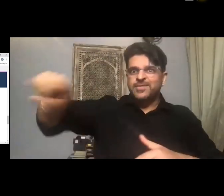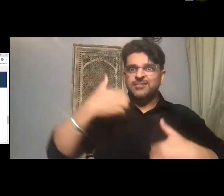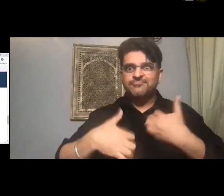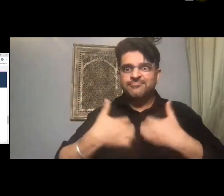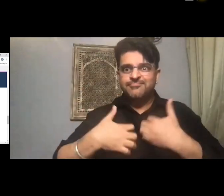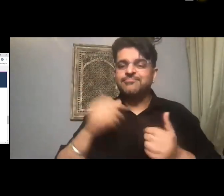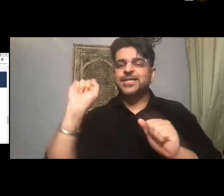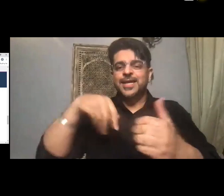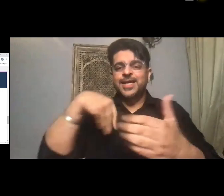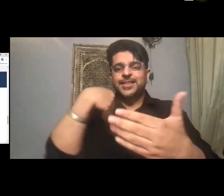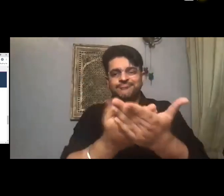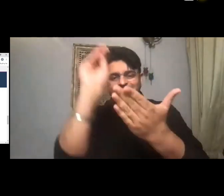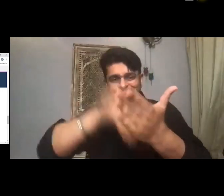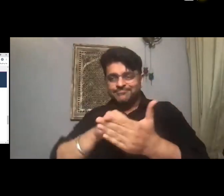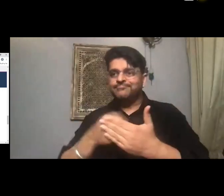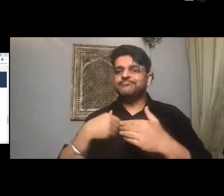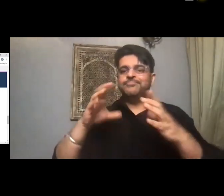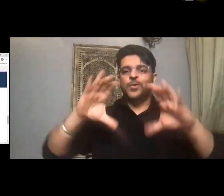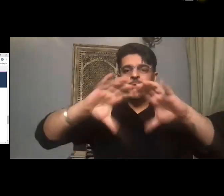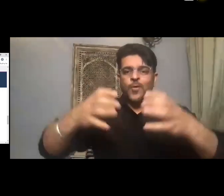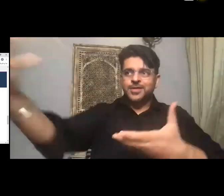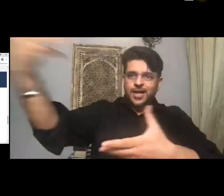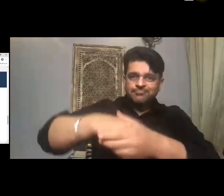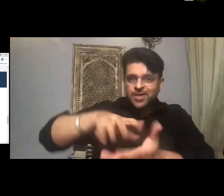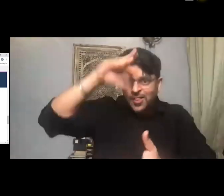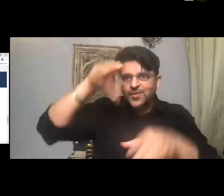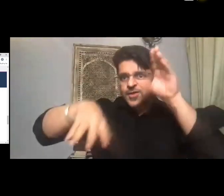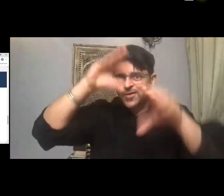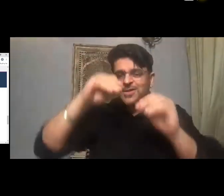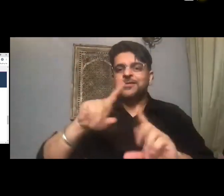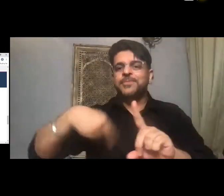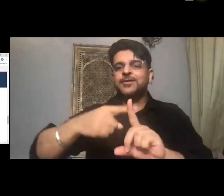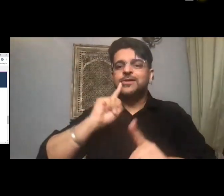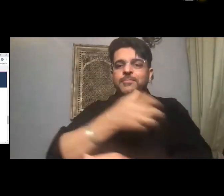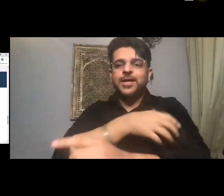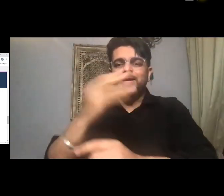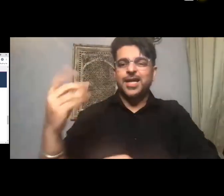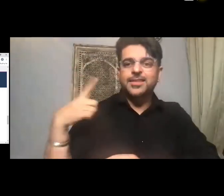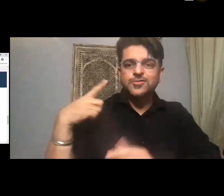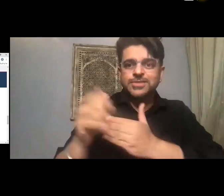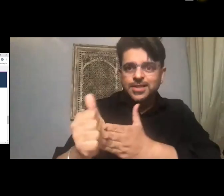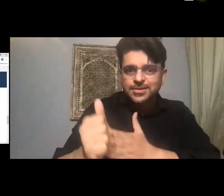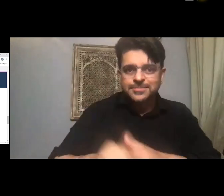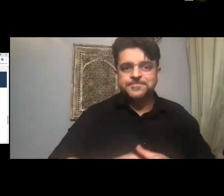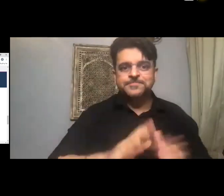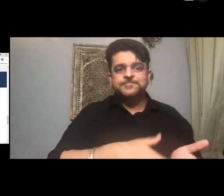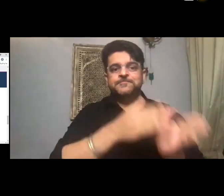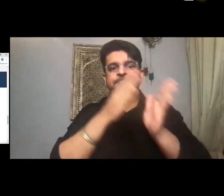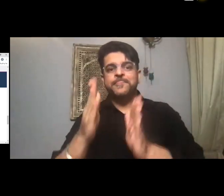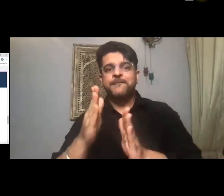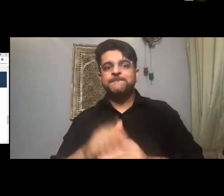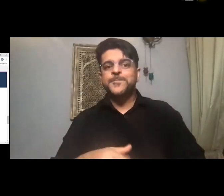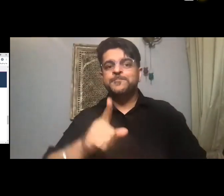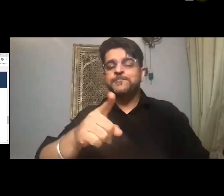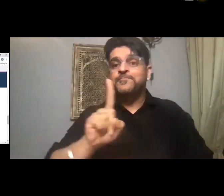is running. If you're interested in applying for the course, you can fill out the form and apply. You will be added to the group and you can learn more about deaf empowerment and